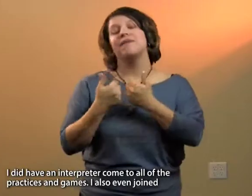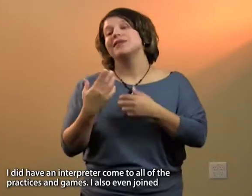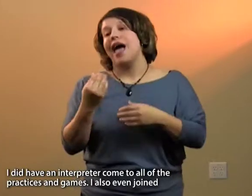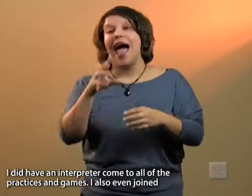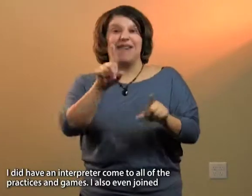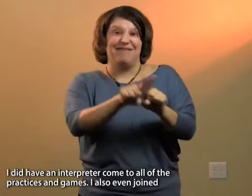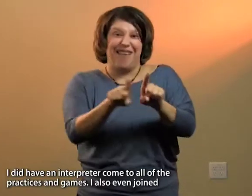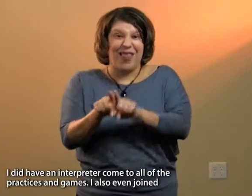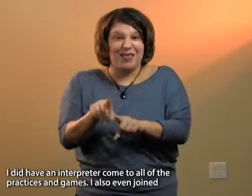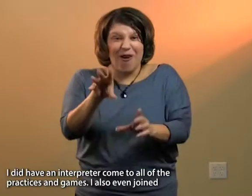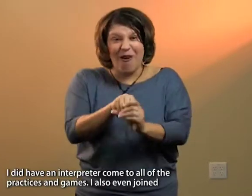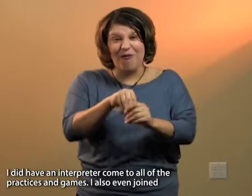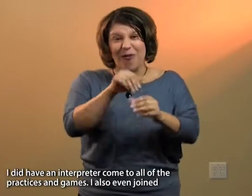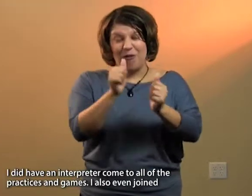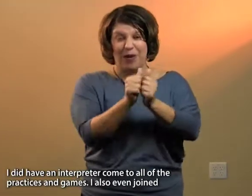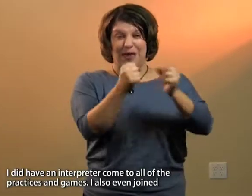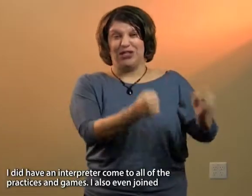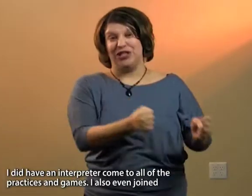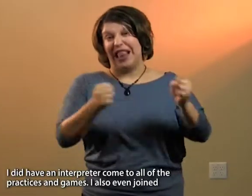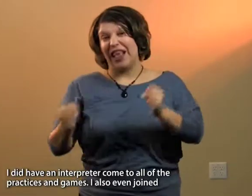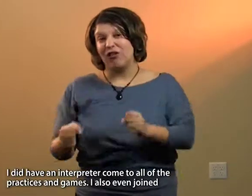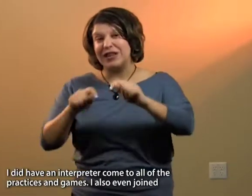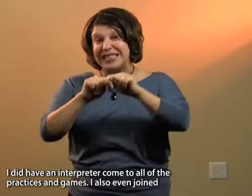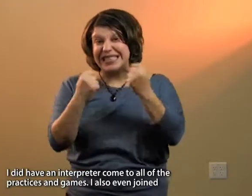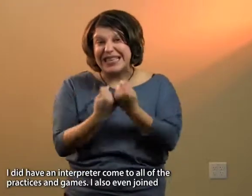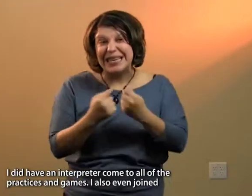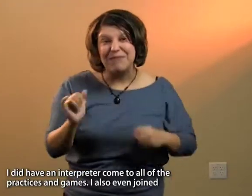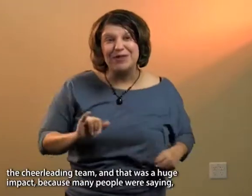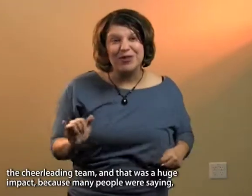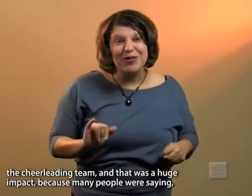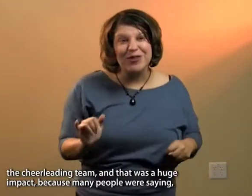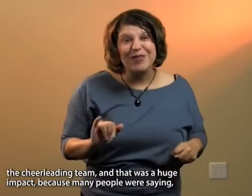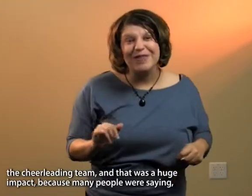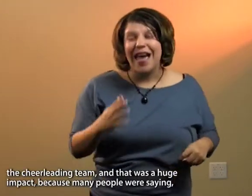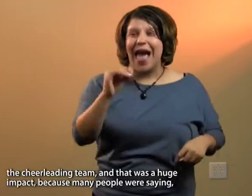games And I also Even joined the cheerleading team